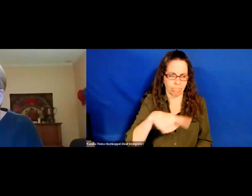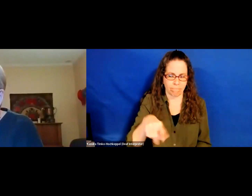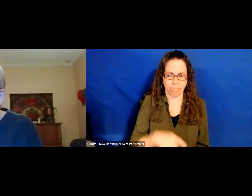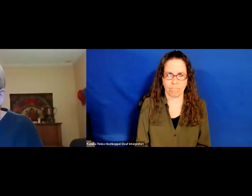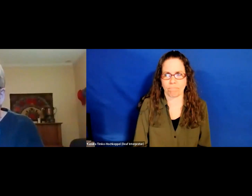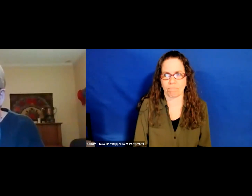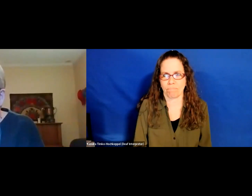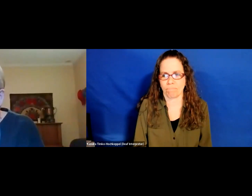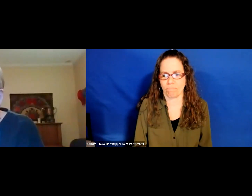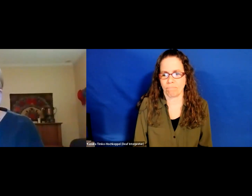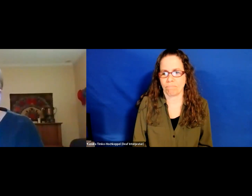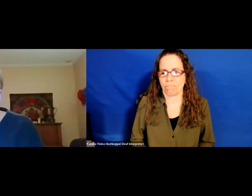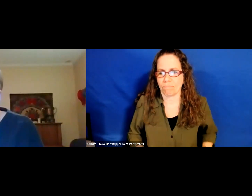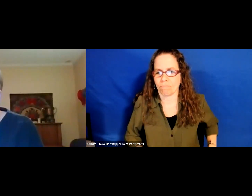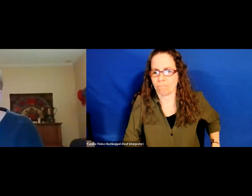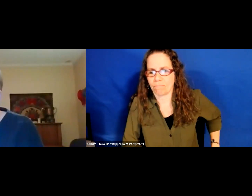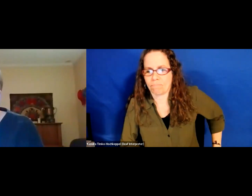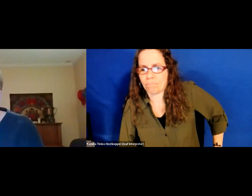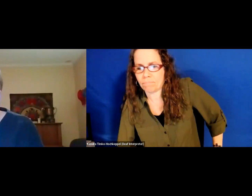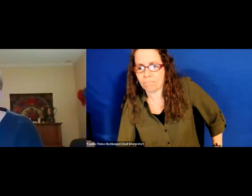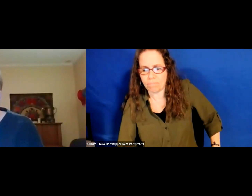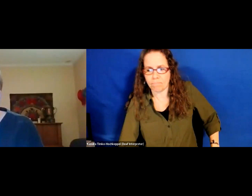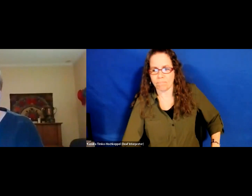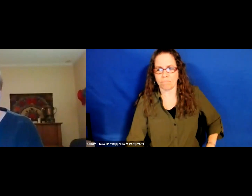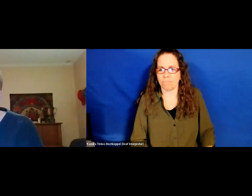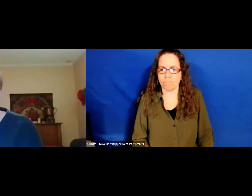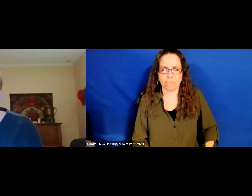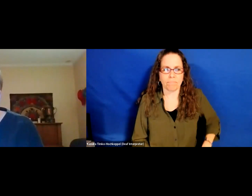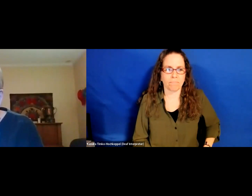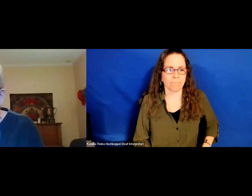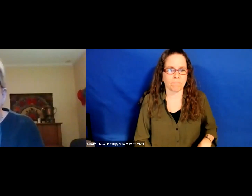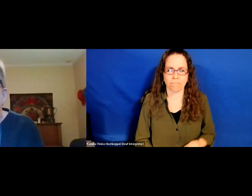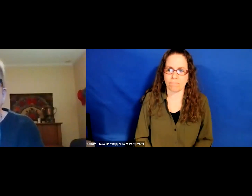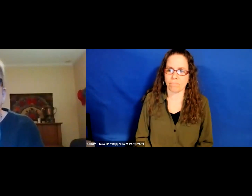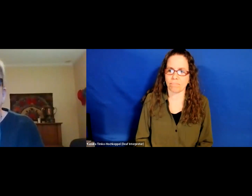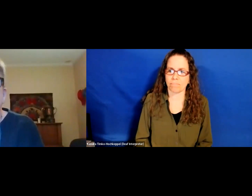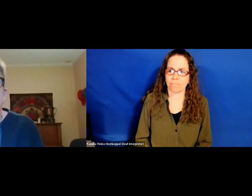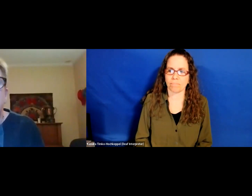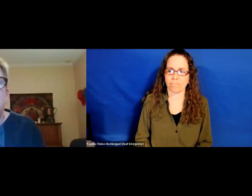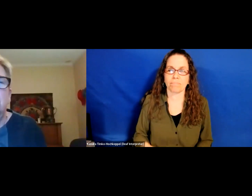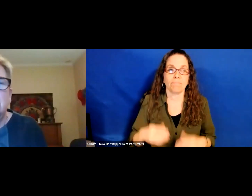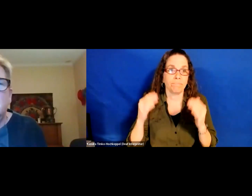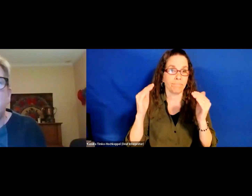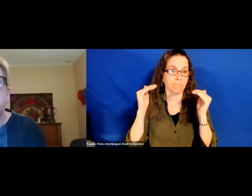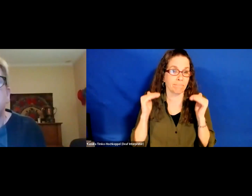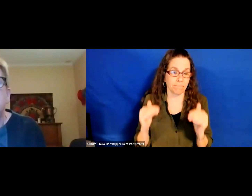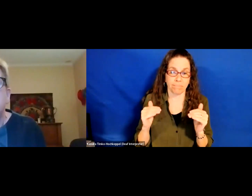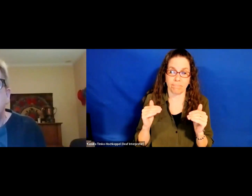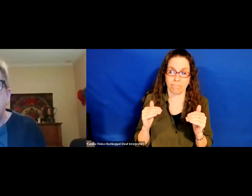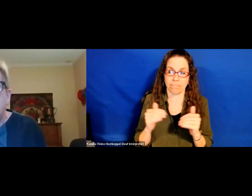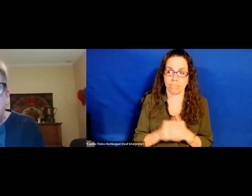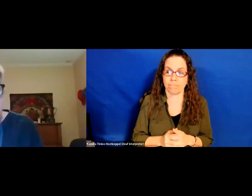Now, before we get to item number 5, I do have a question for Ernest, who I hope is not